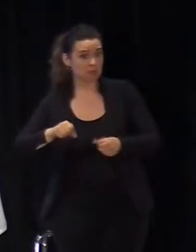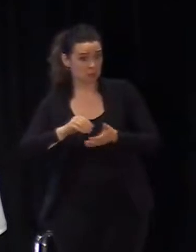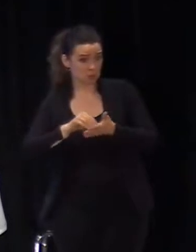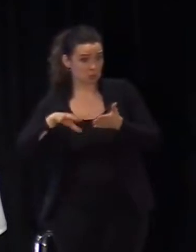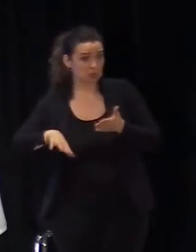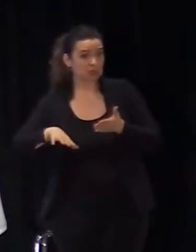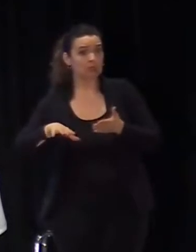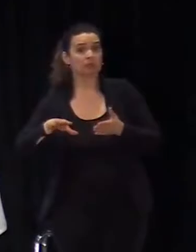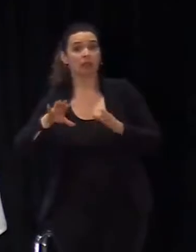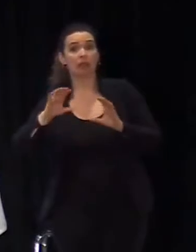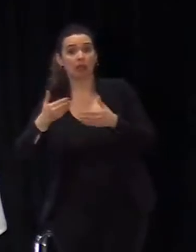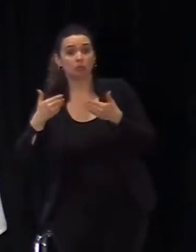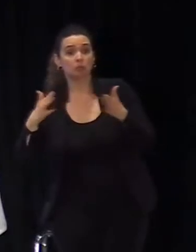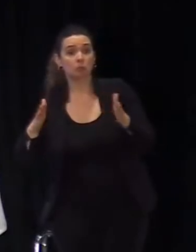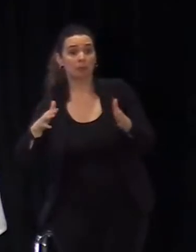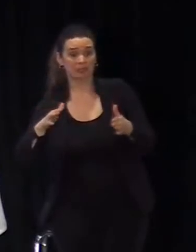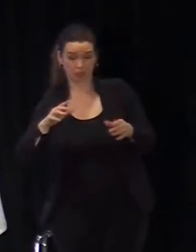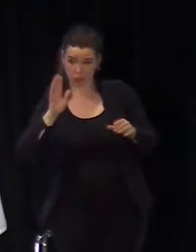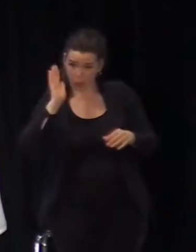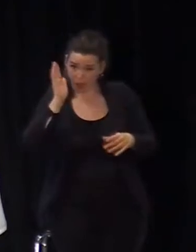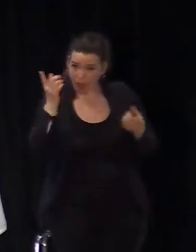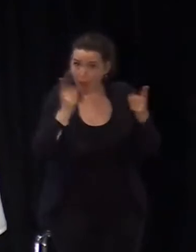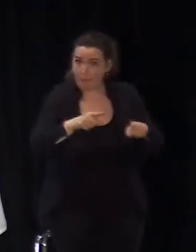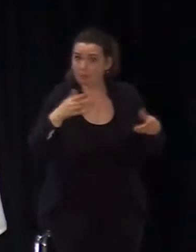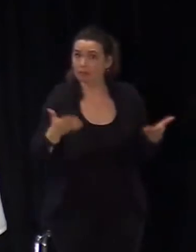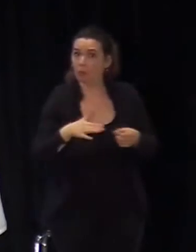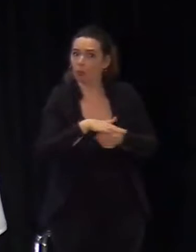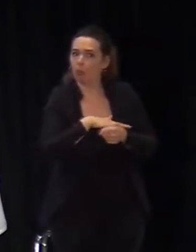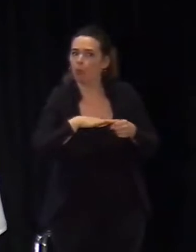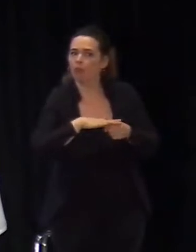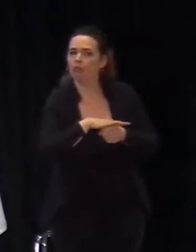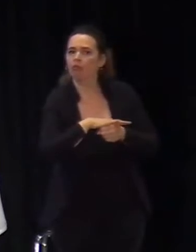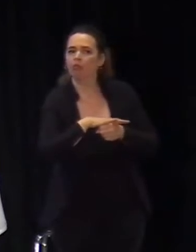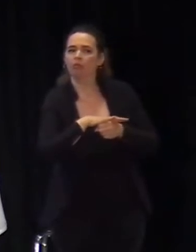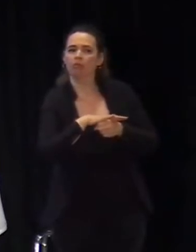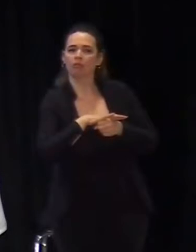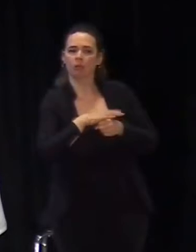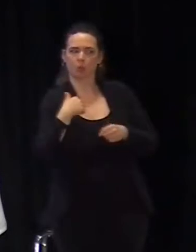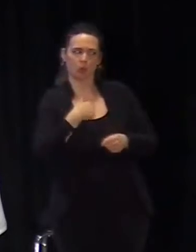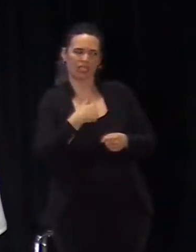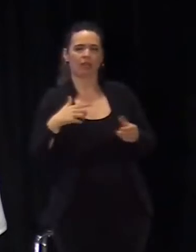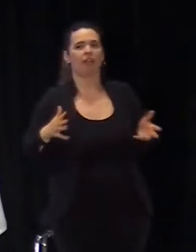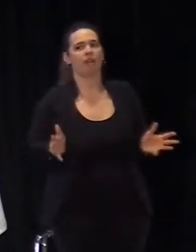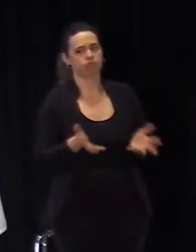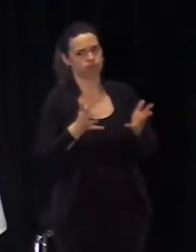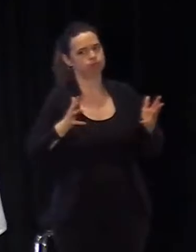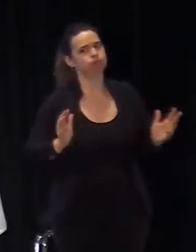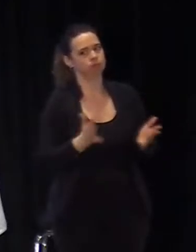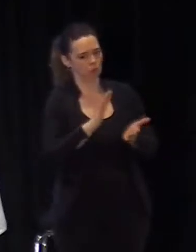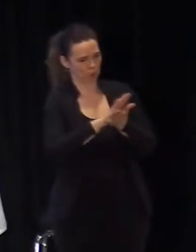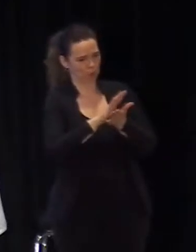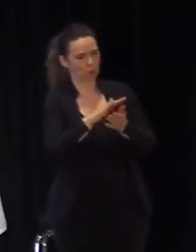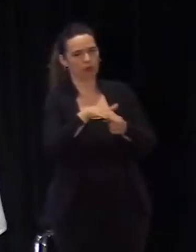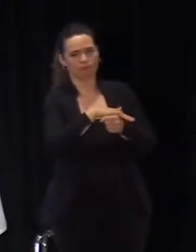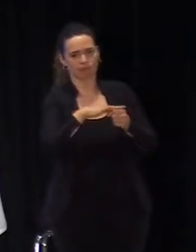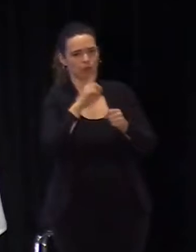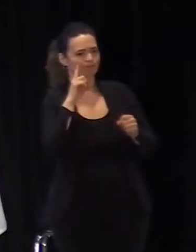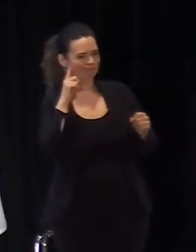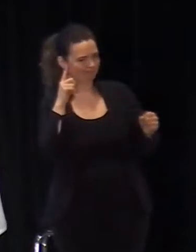week is possible here locally? Yeah, we encourage it. I think certain districts will tell you that there are